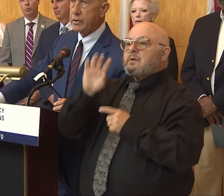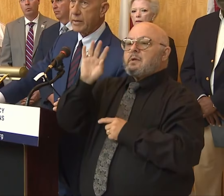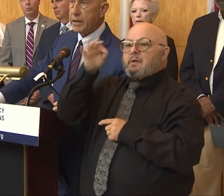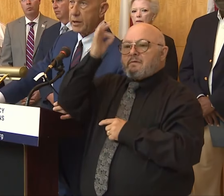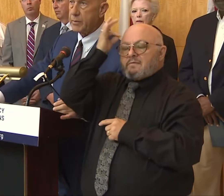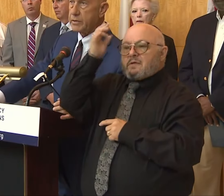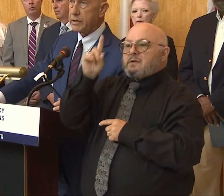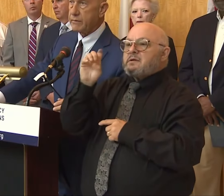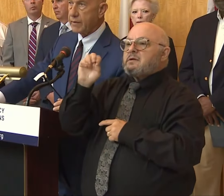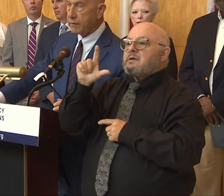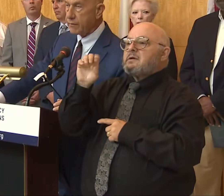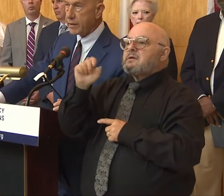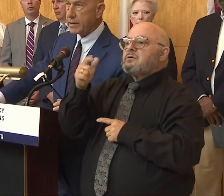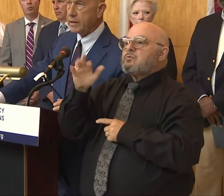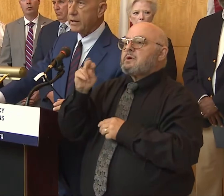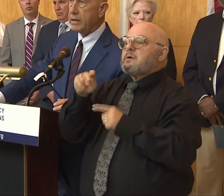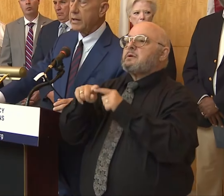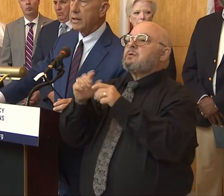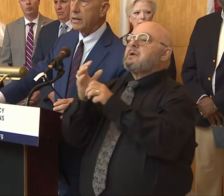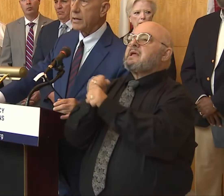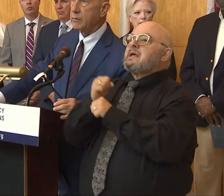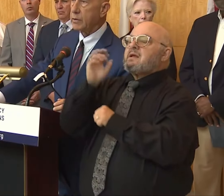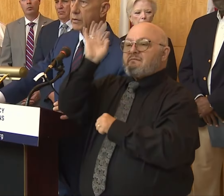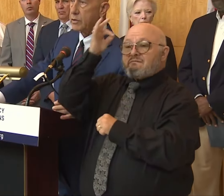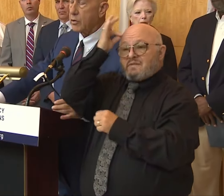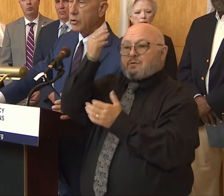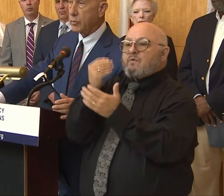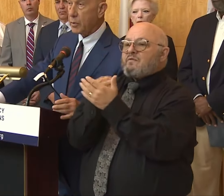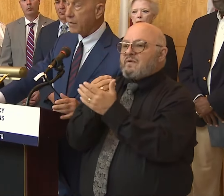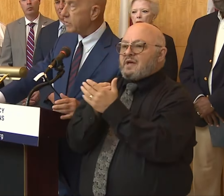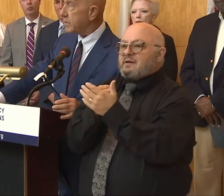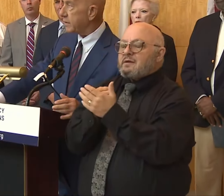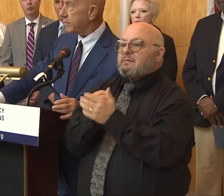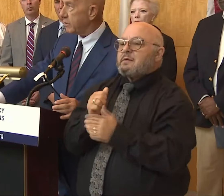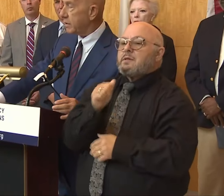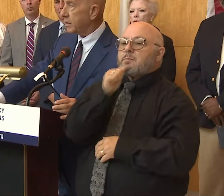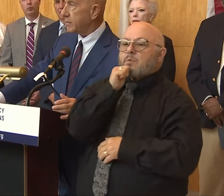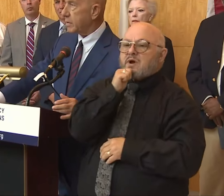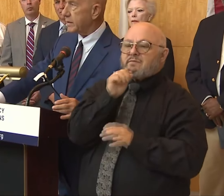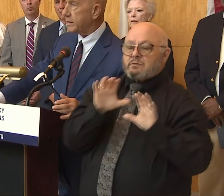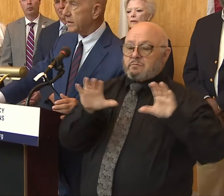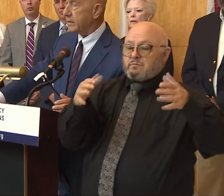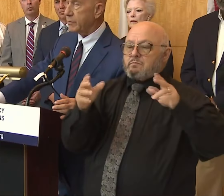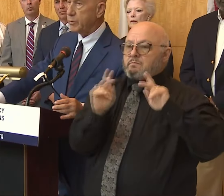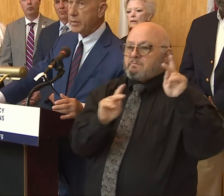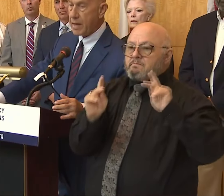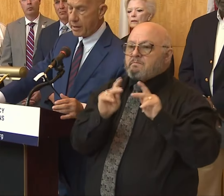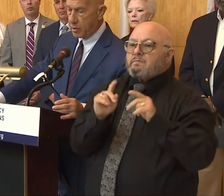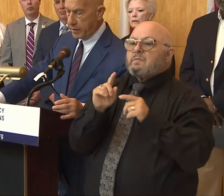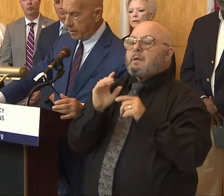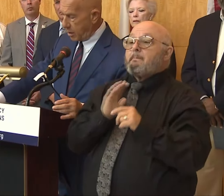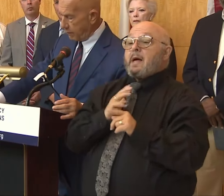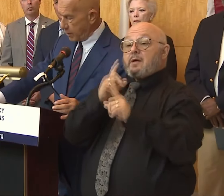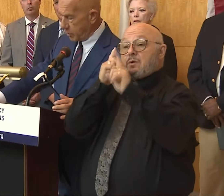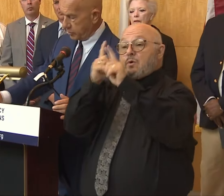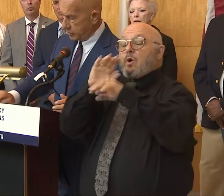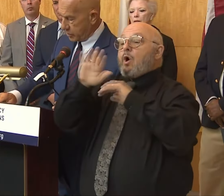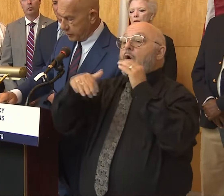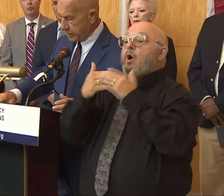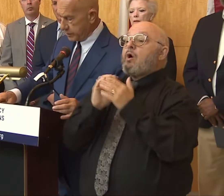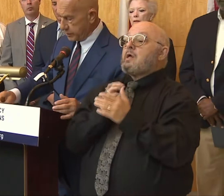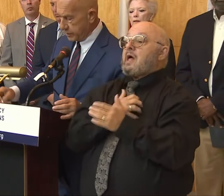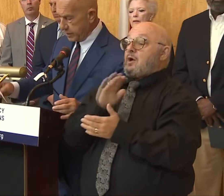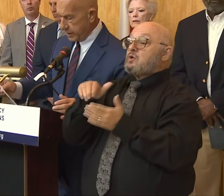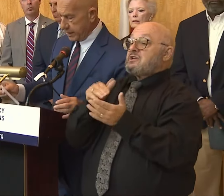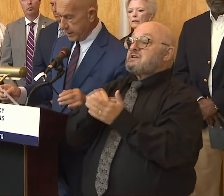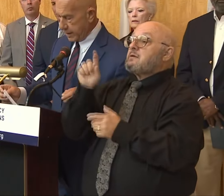delegation about helping us get federal funding. We're talking to the private sector. but it would be my goal that all of our